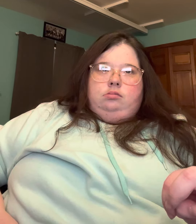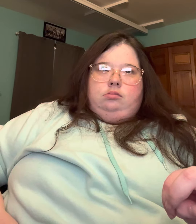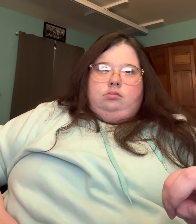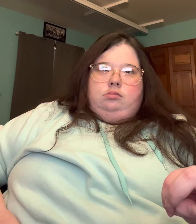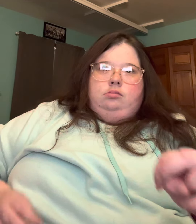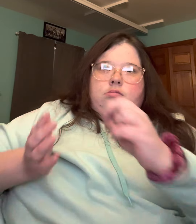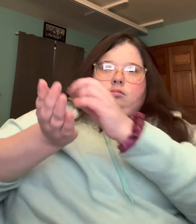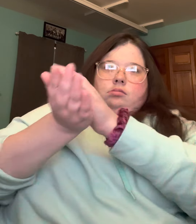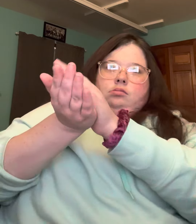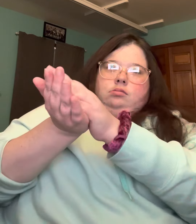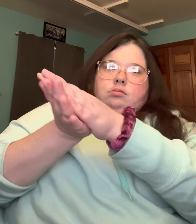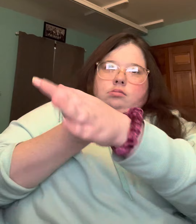is nice.